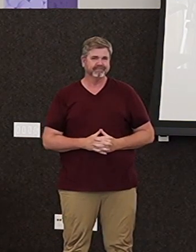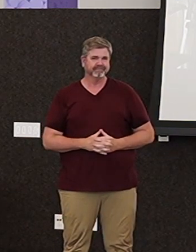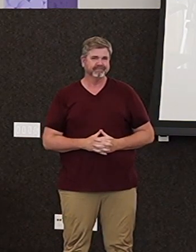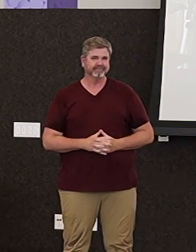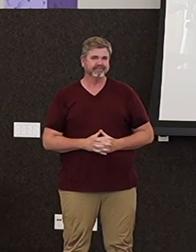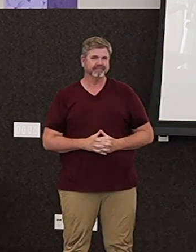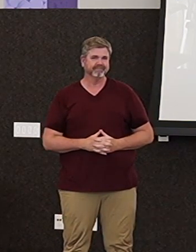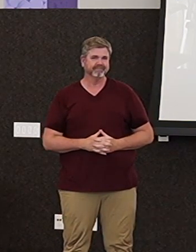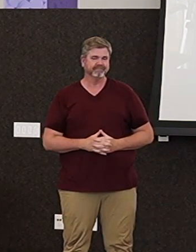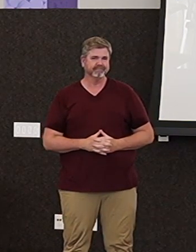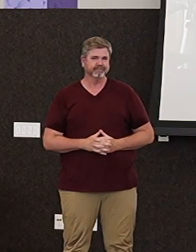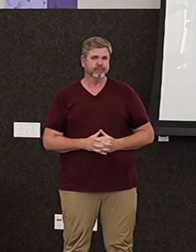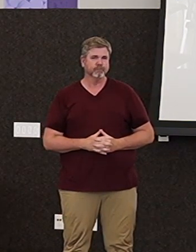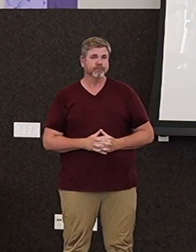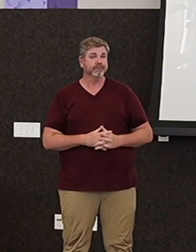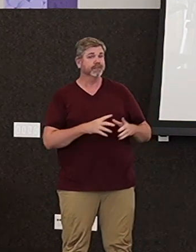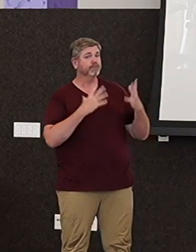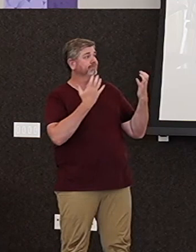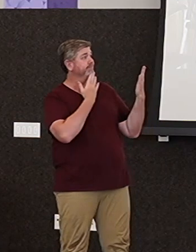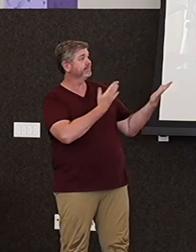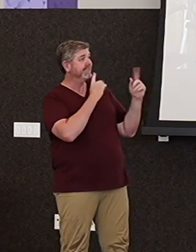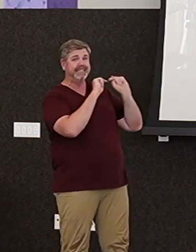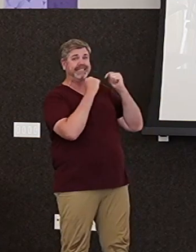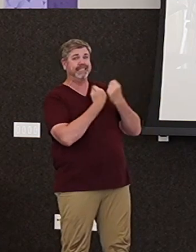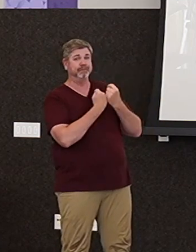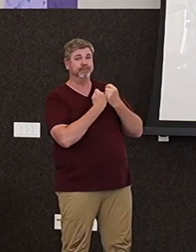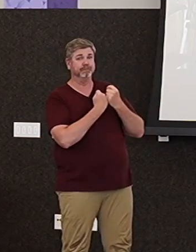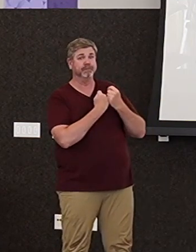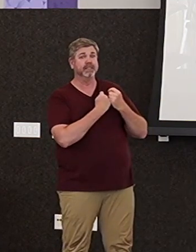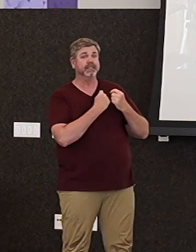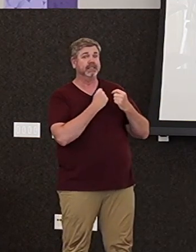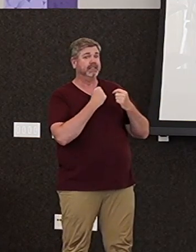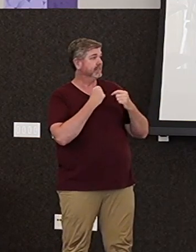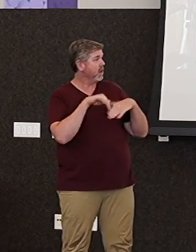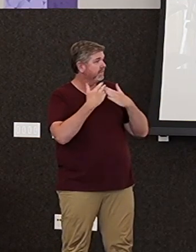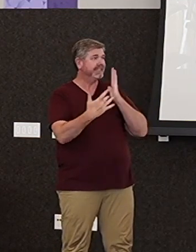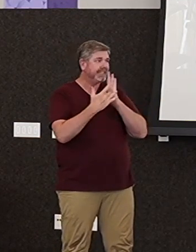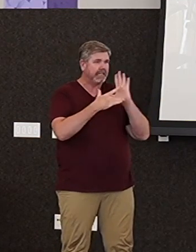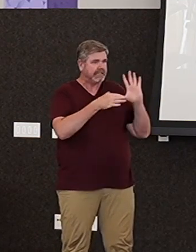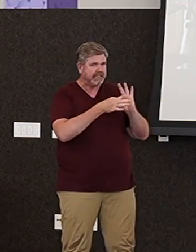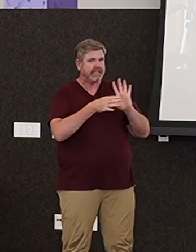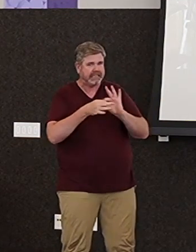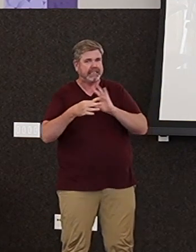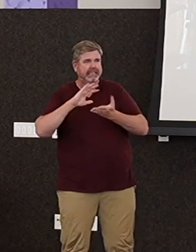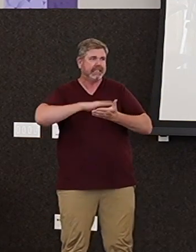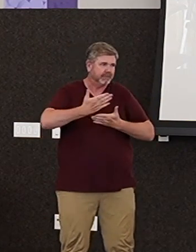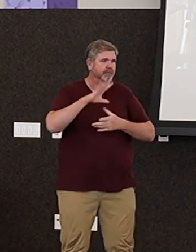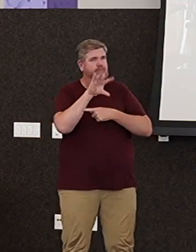And also to our team from the county who connected us up. Thank you, Zach and team. You guys did a great job.